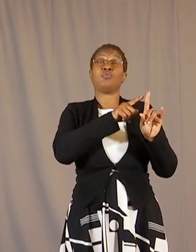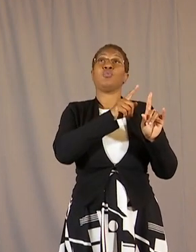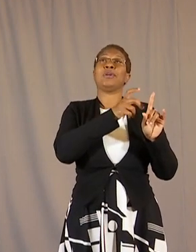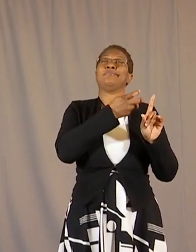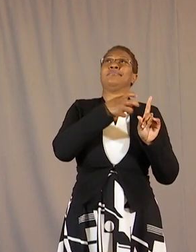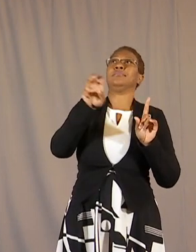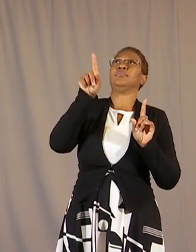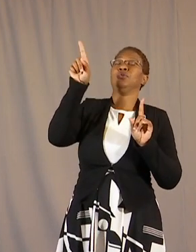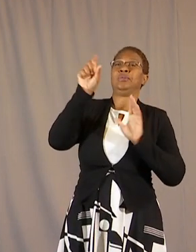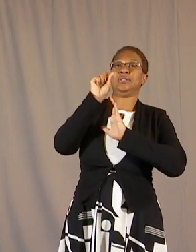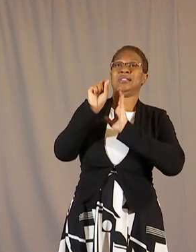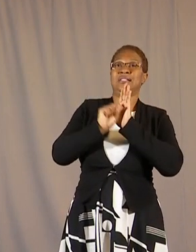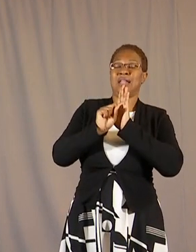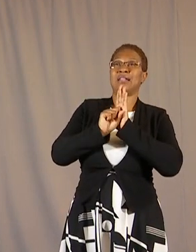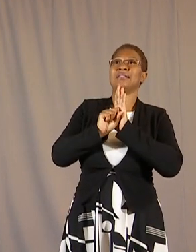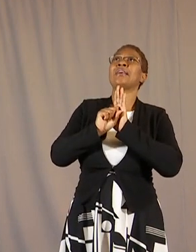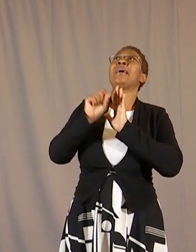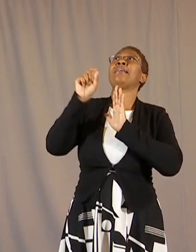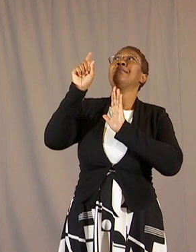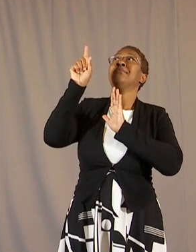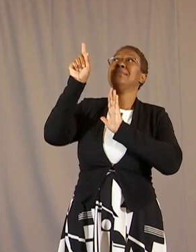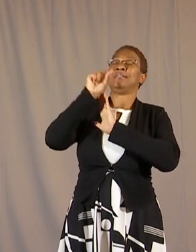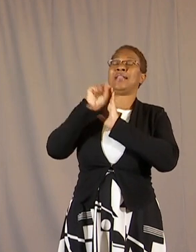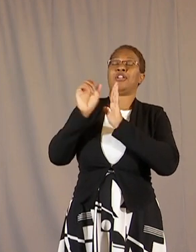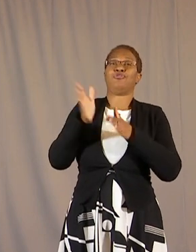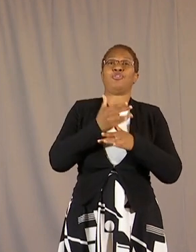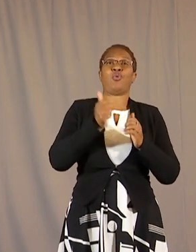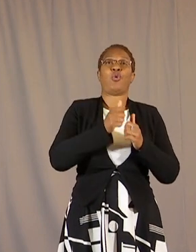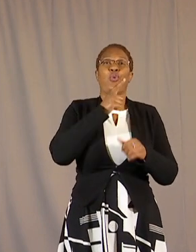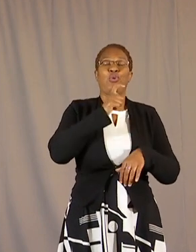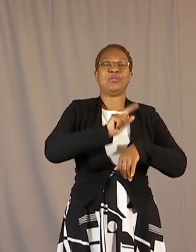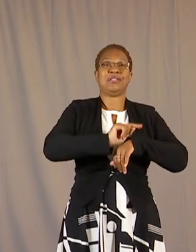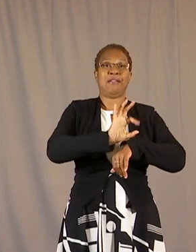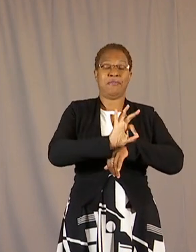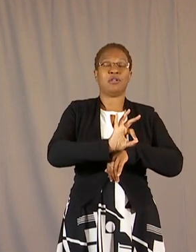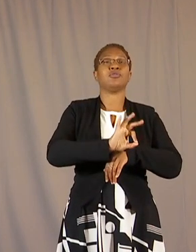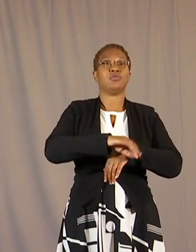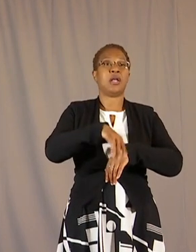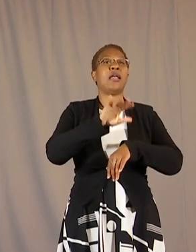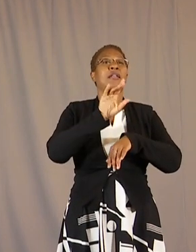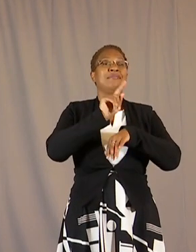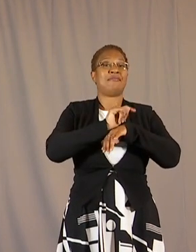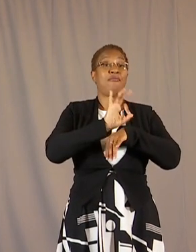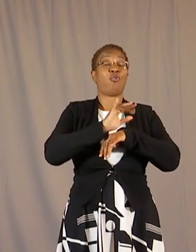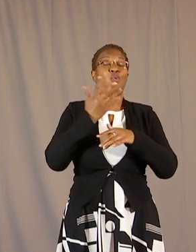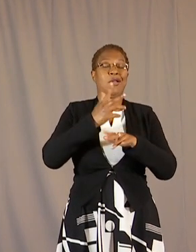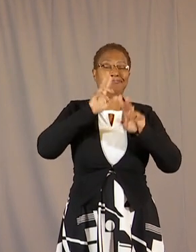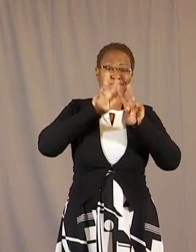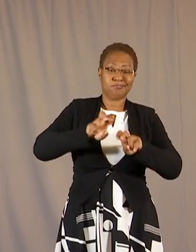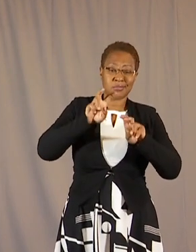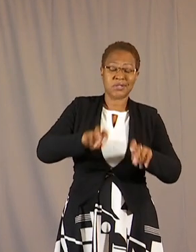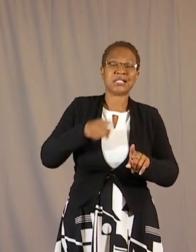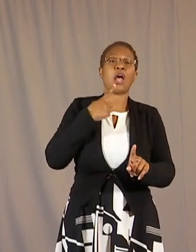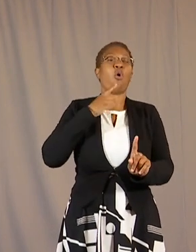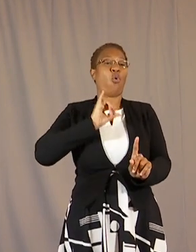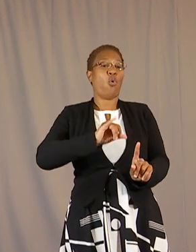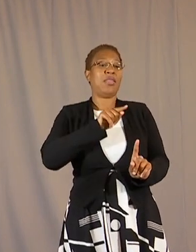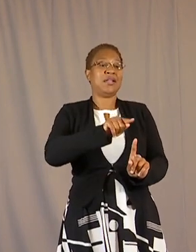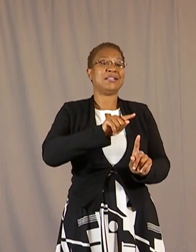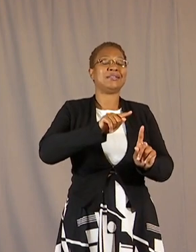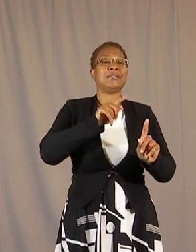we could share it with the task force and say, these are the populations, this is these are the people, this is where it's